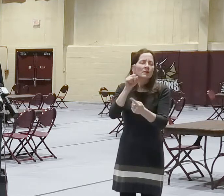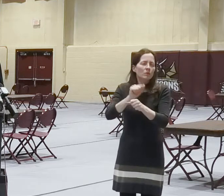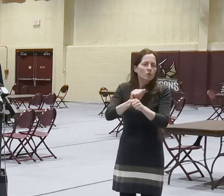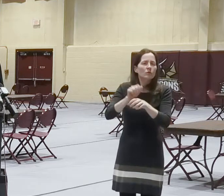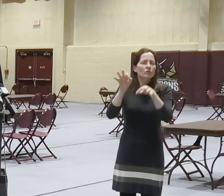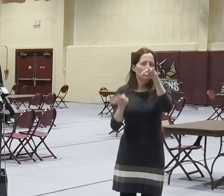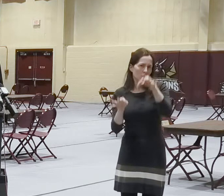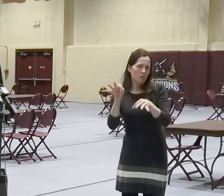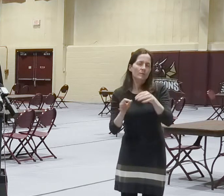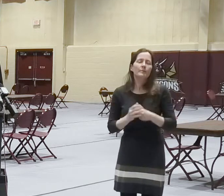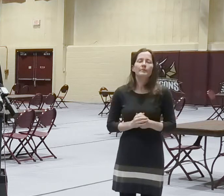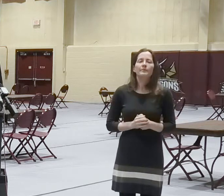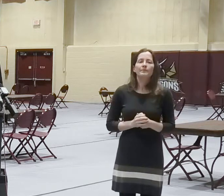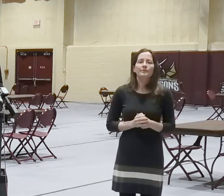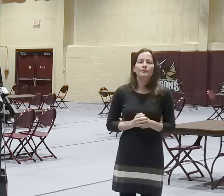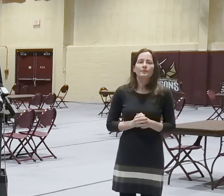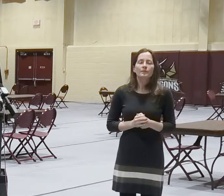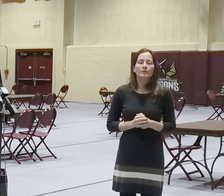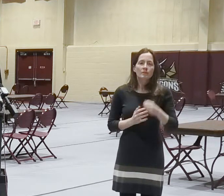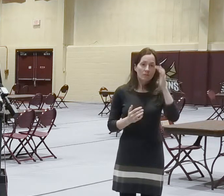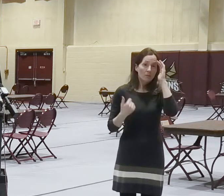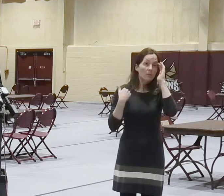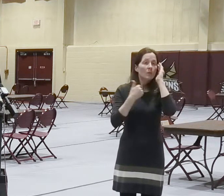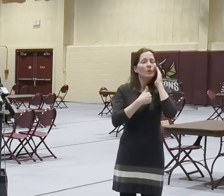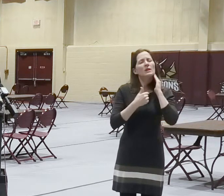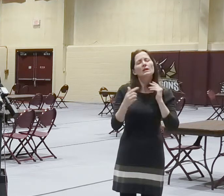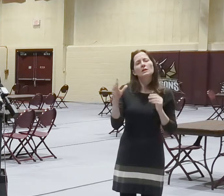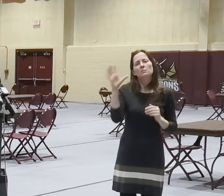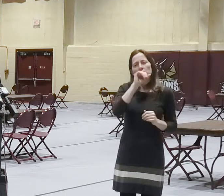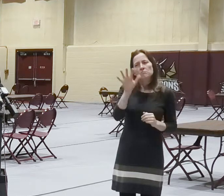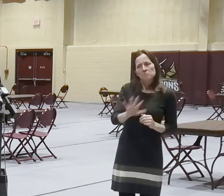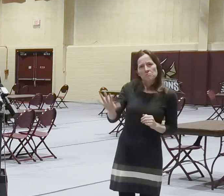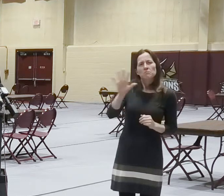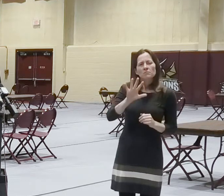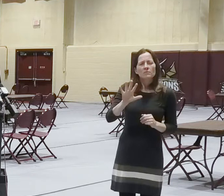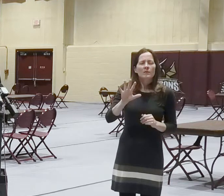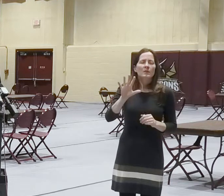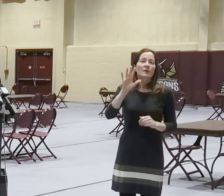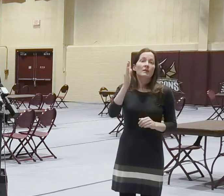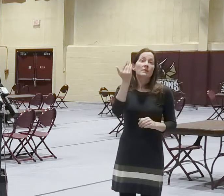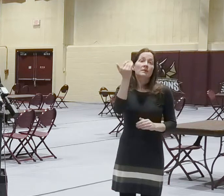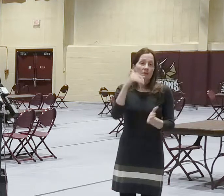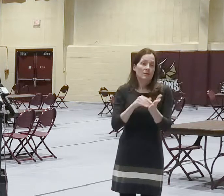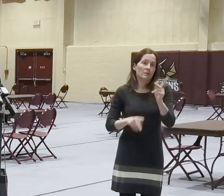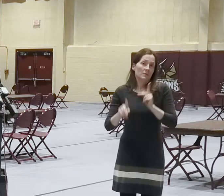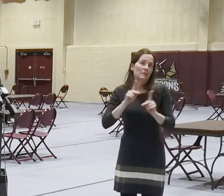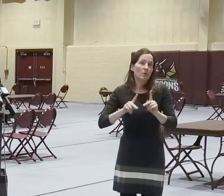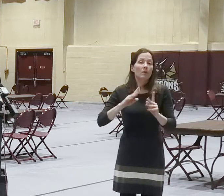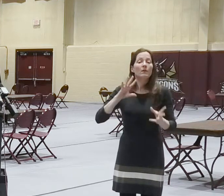to 15,000 people constitute Phase 1A here in Howard County.